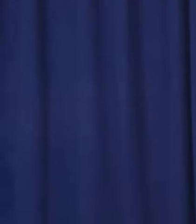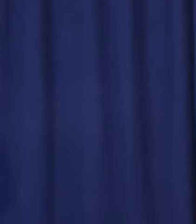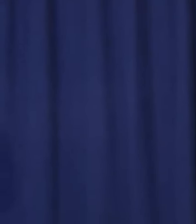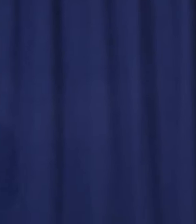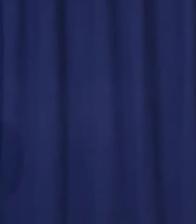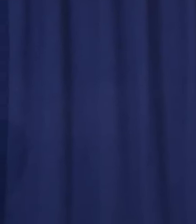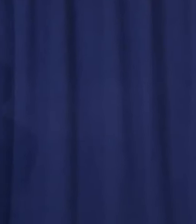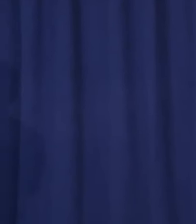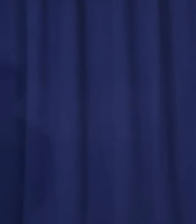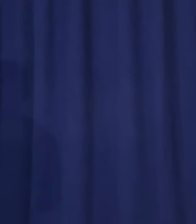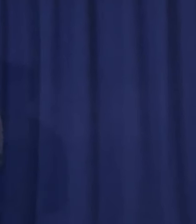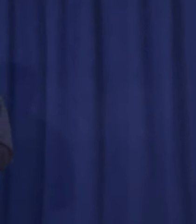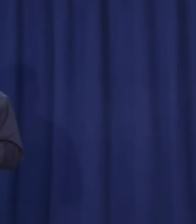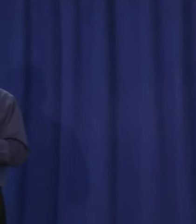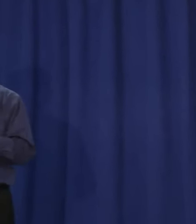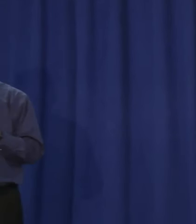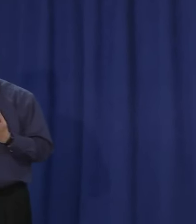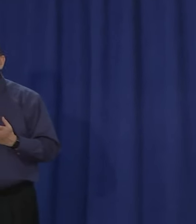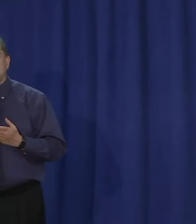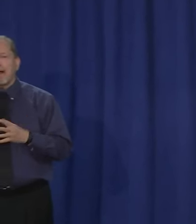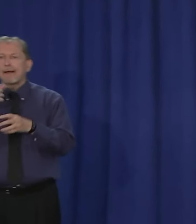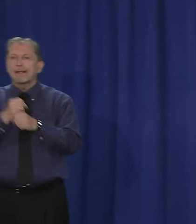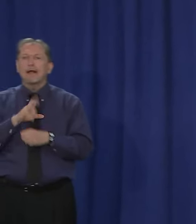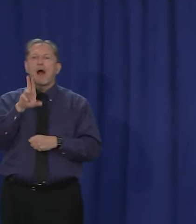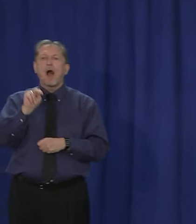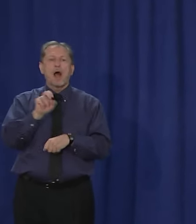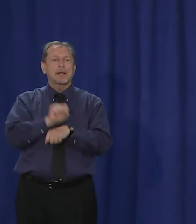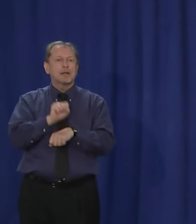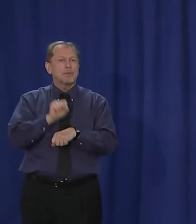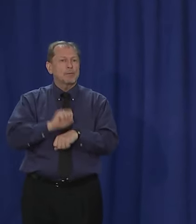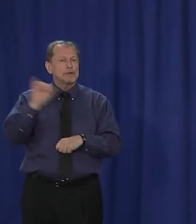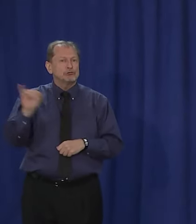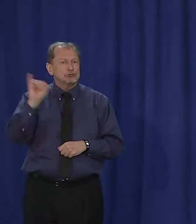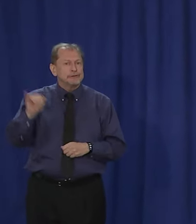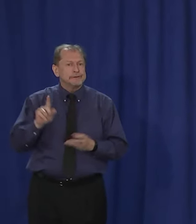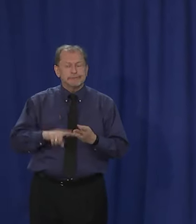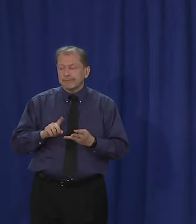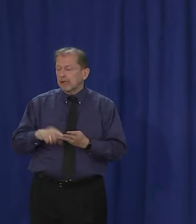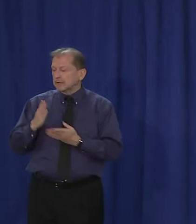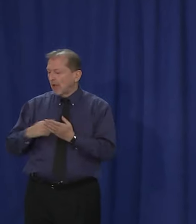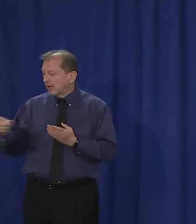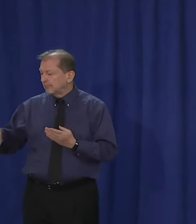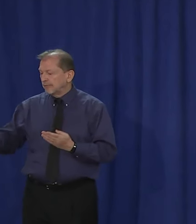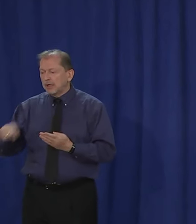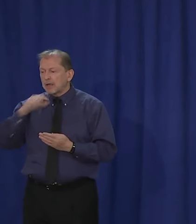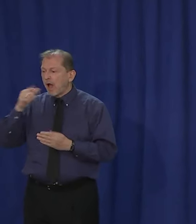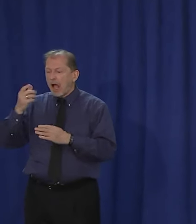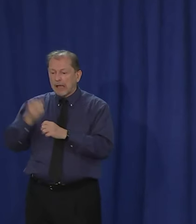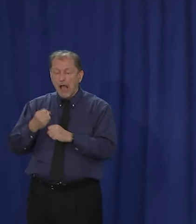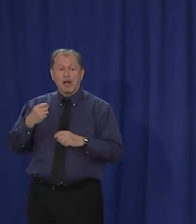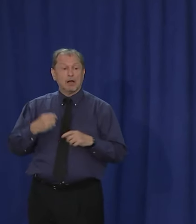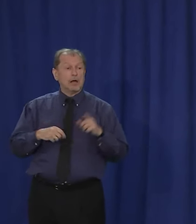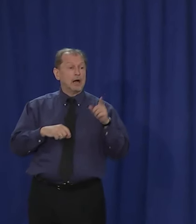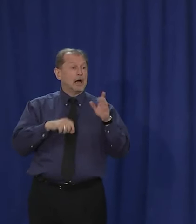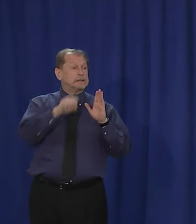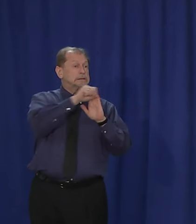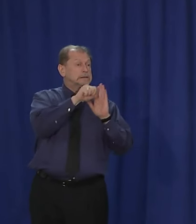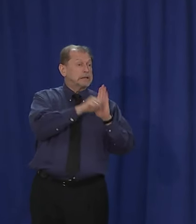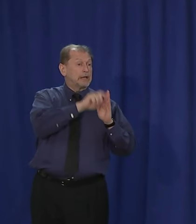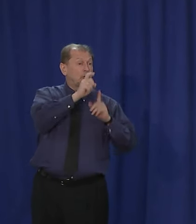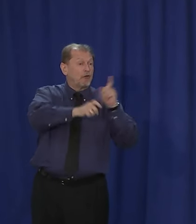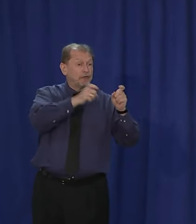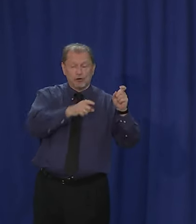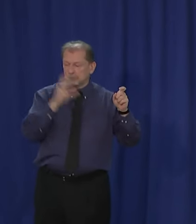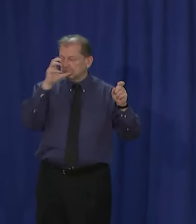unemployment insurance, or for that matter, most other economic supports that the federal and state governments are offering at this